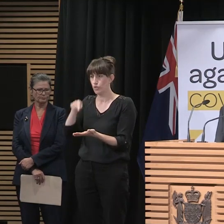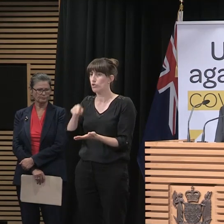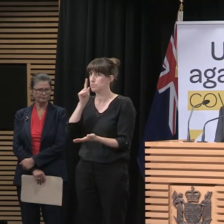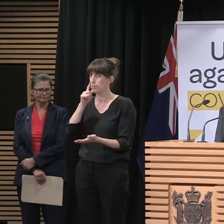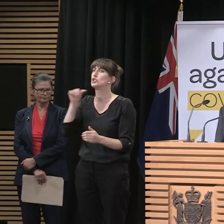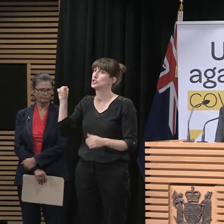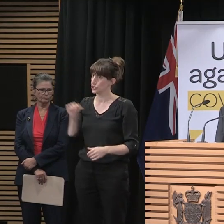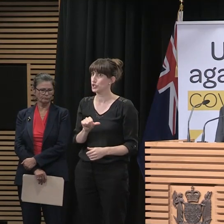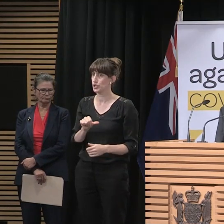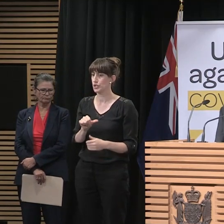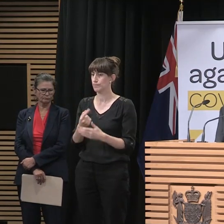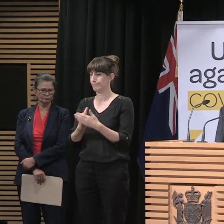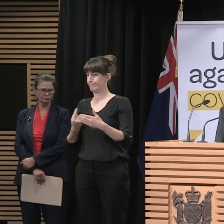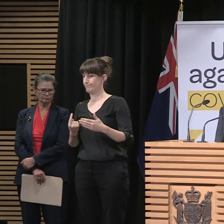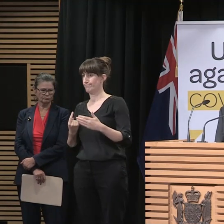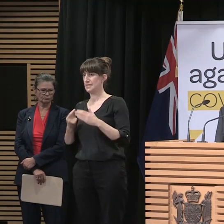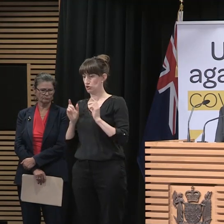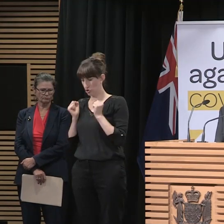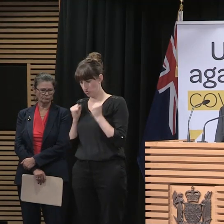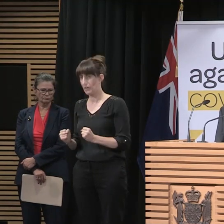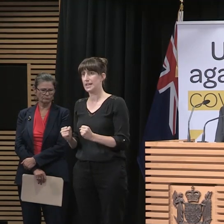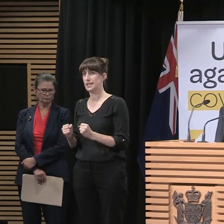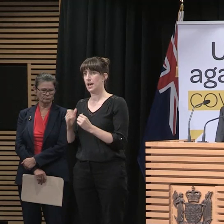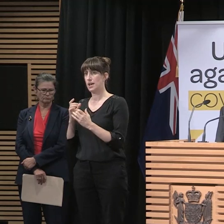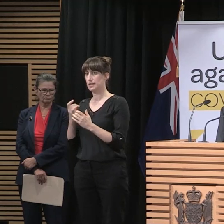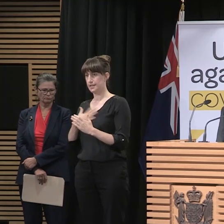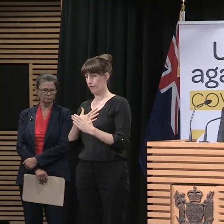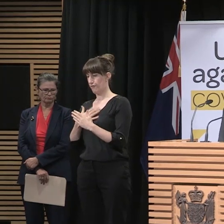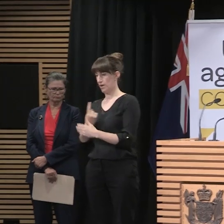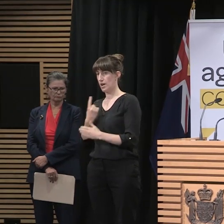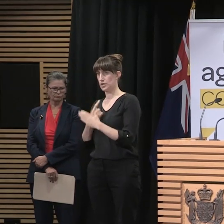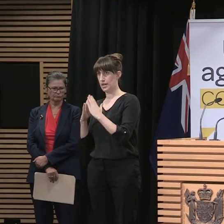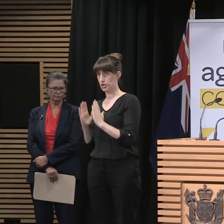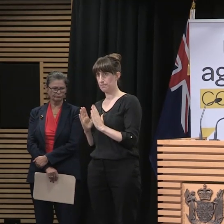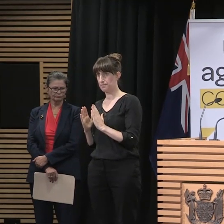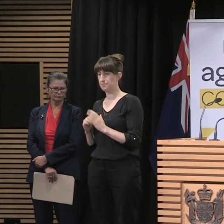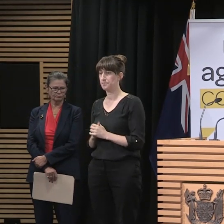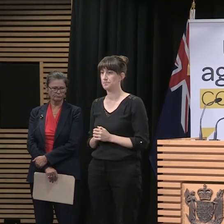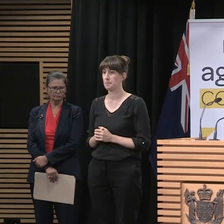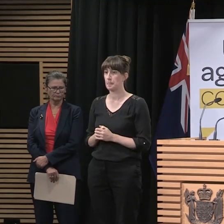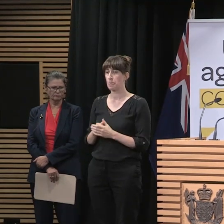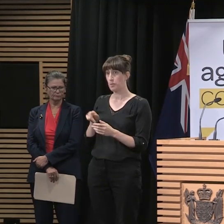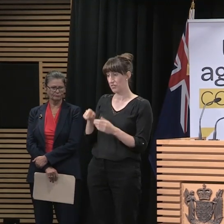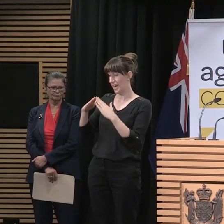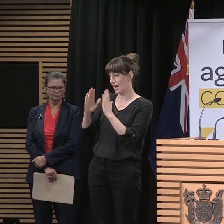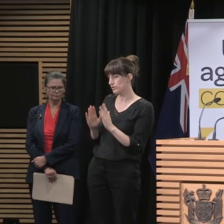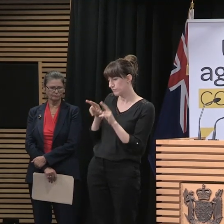exceptions. Close household contacts should be particularly vigilant for any symptoms they may develop.